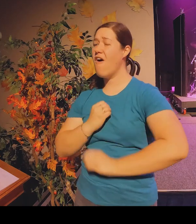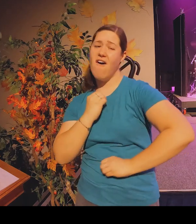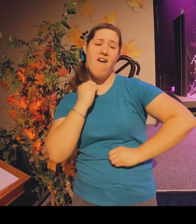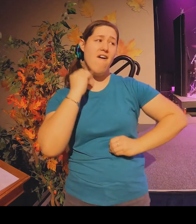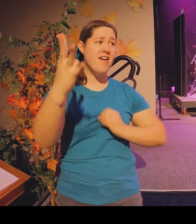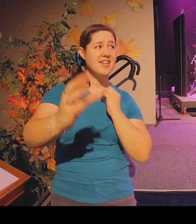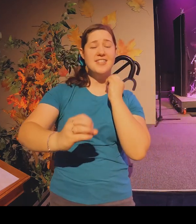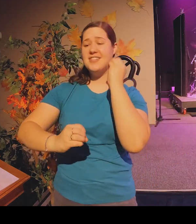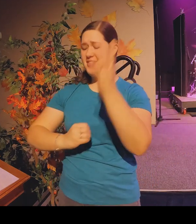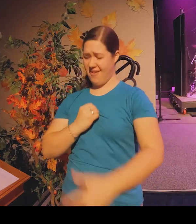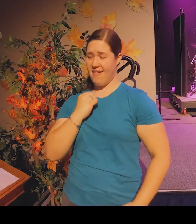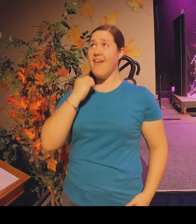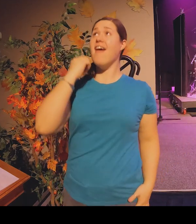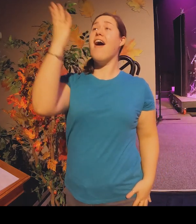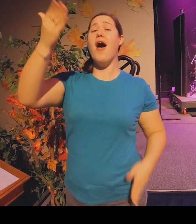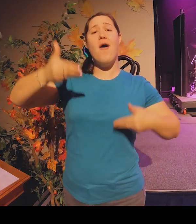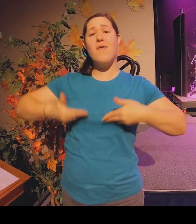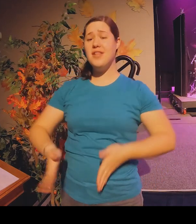come on.